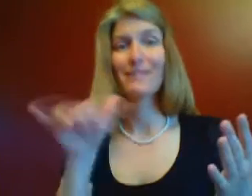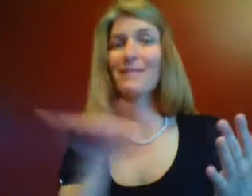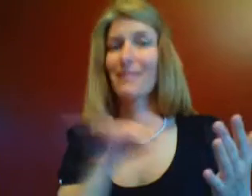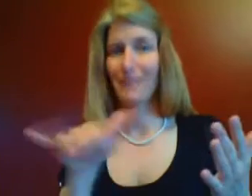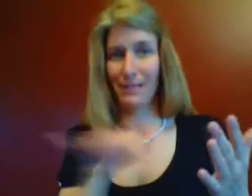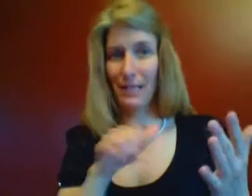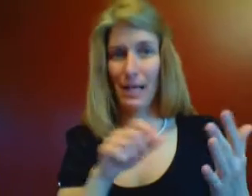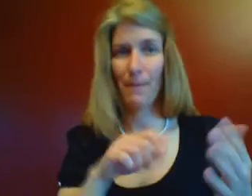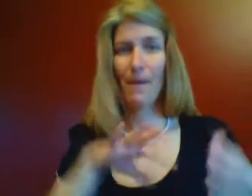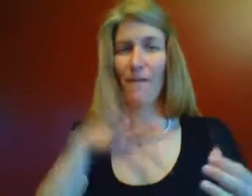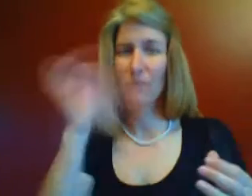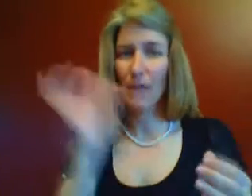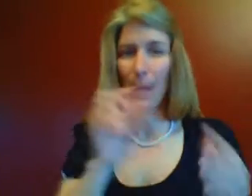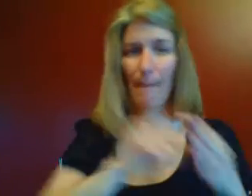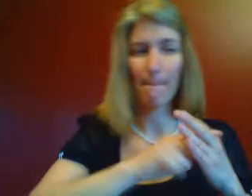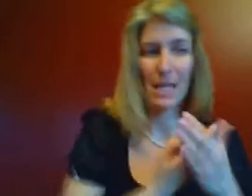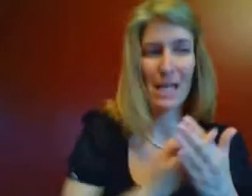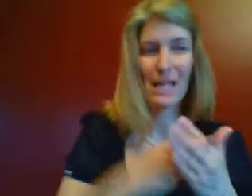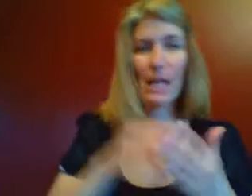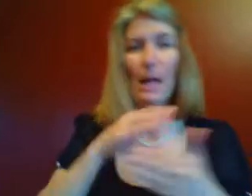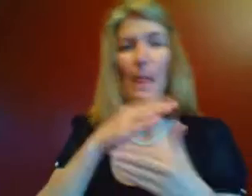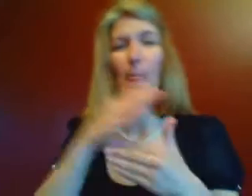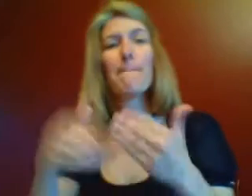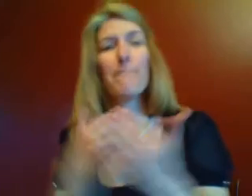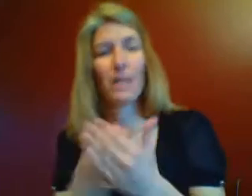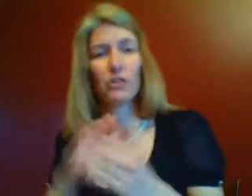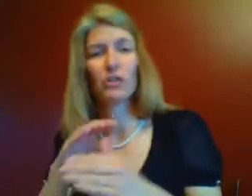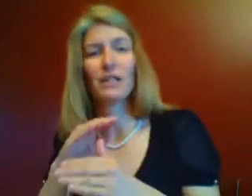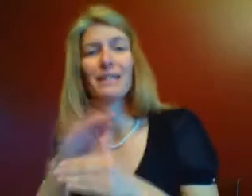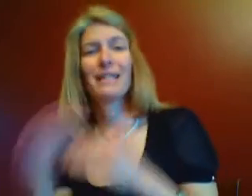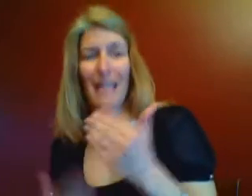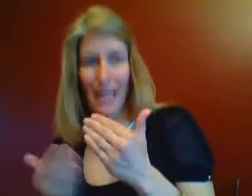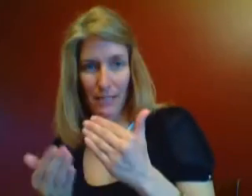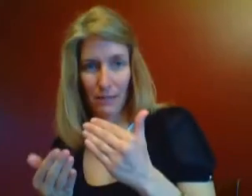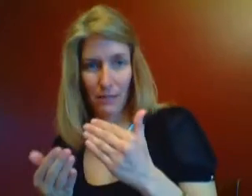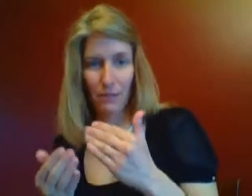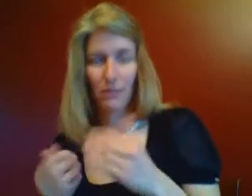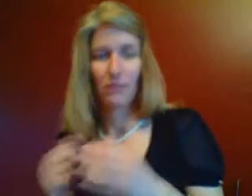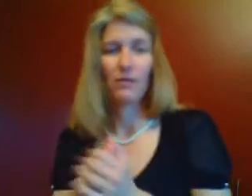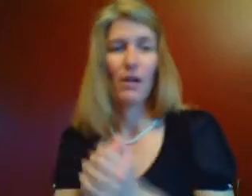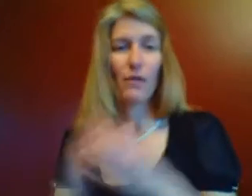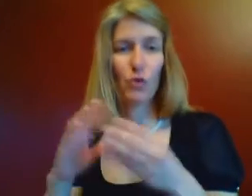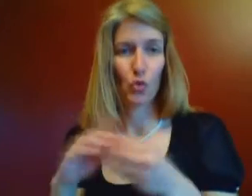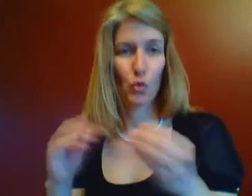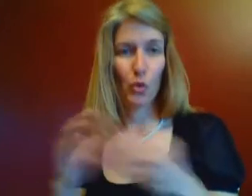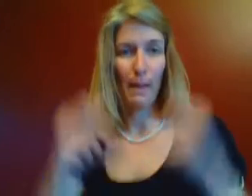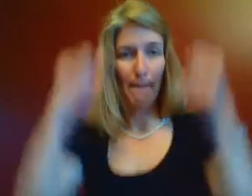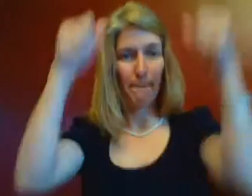some writing. So I'm going to post up our question because by the end of today, you're going to know